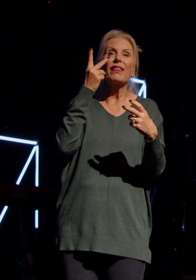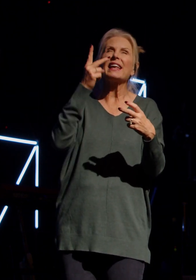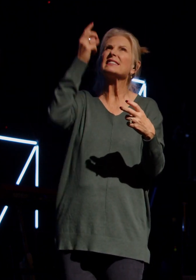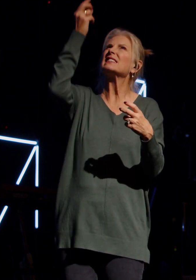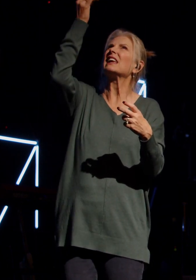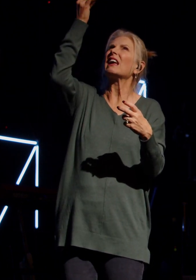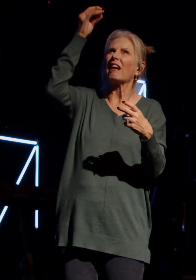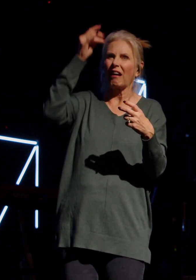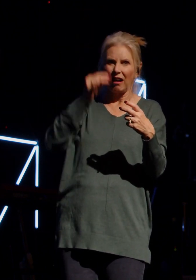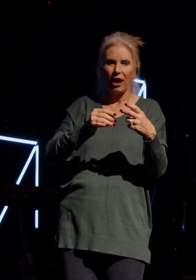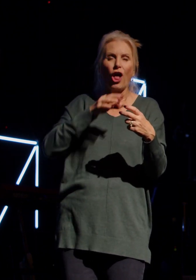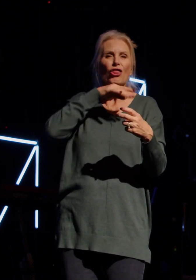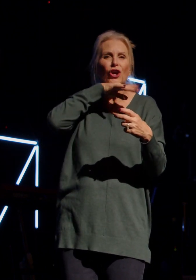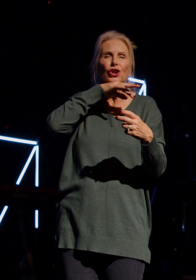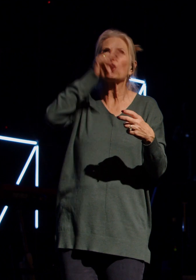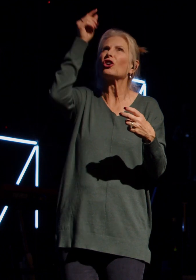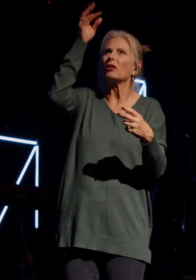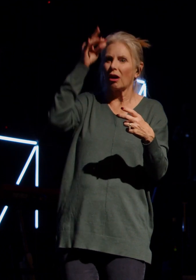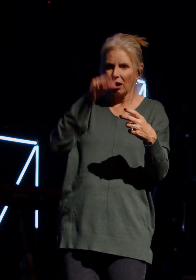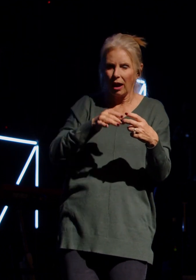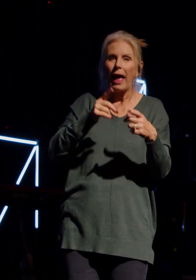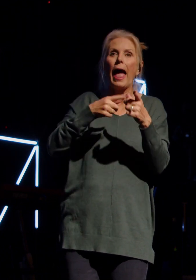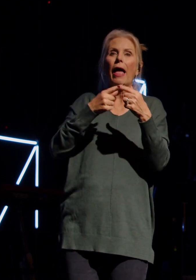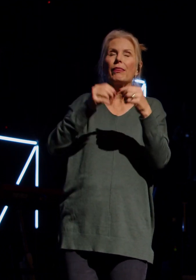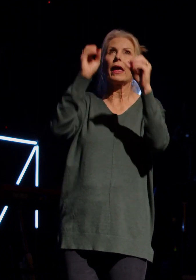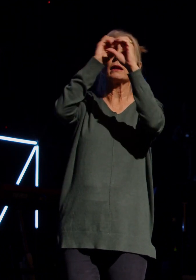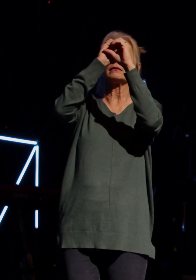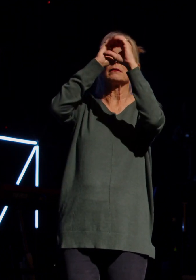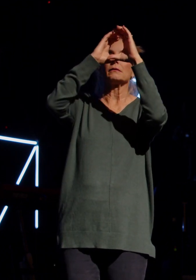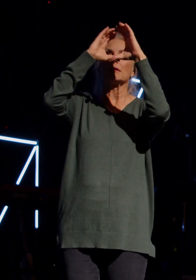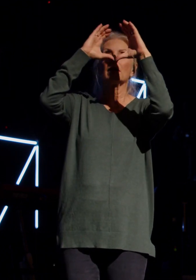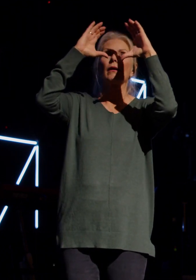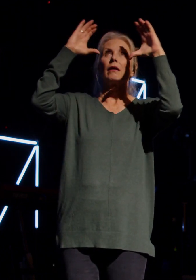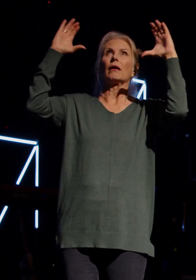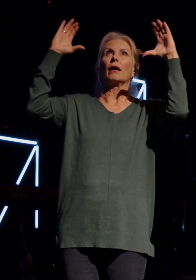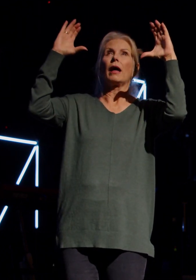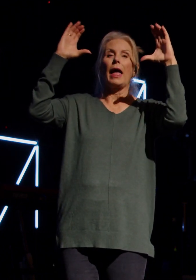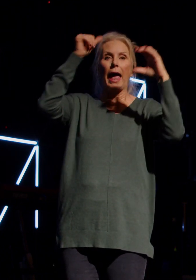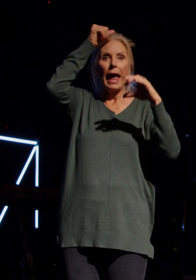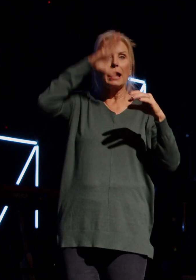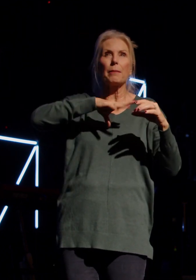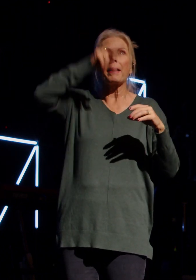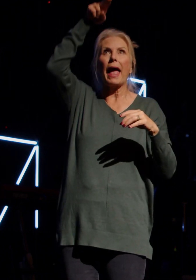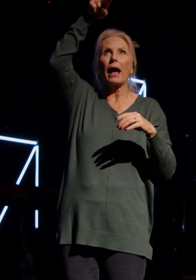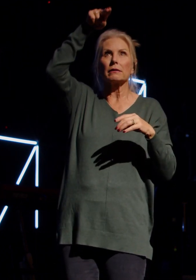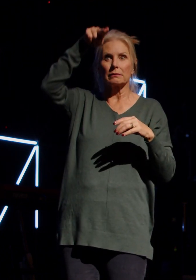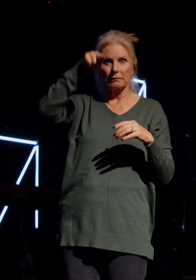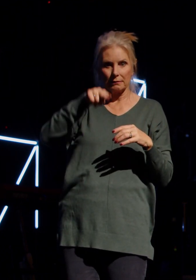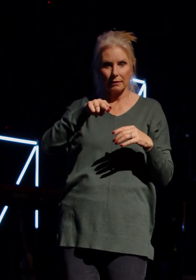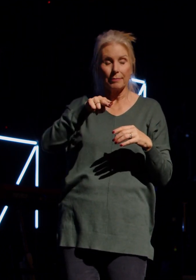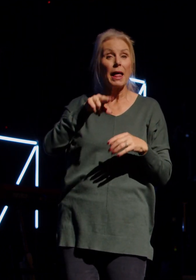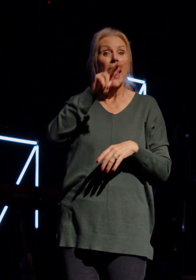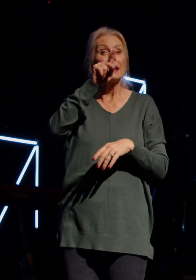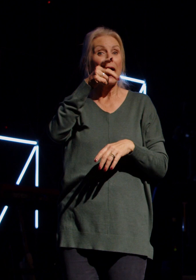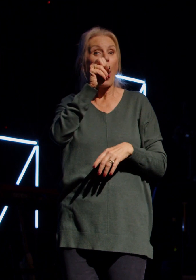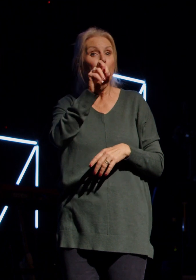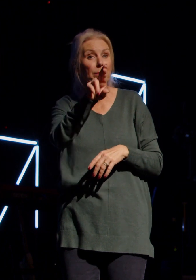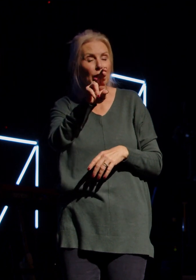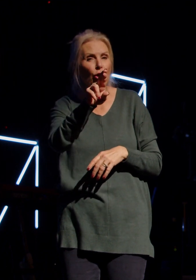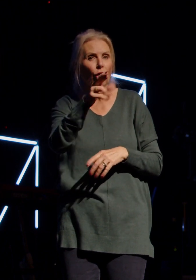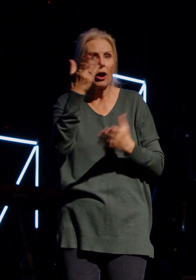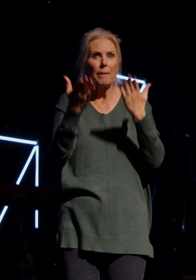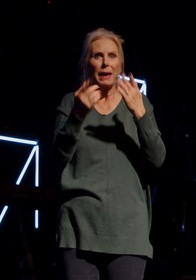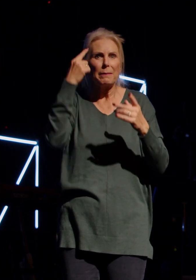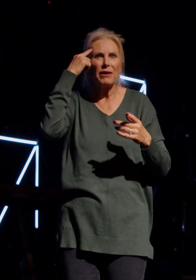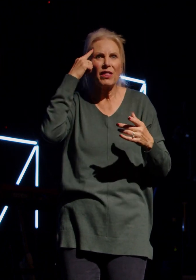this hole emerge and a man began to be lowered down. Now, if it's Peter's house, Peter may be losing his mind. Like, what are